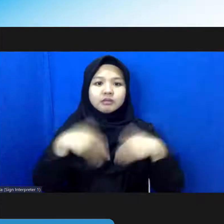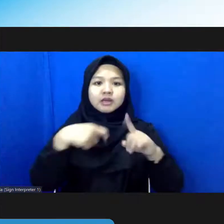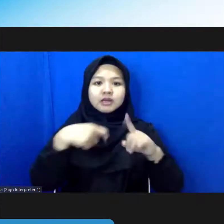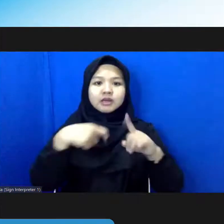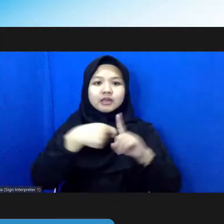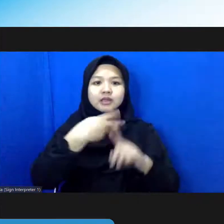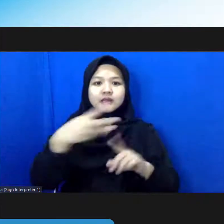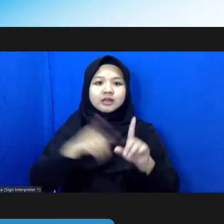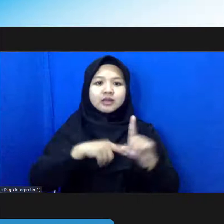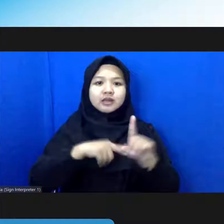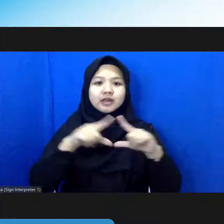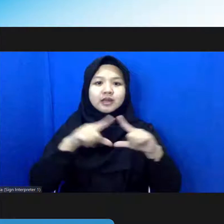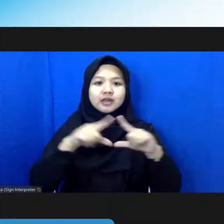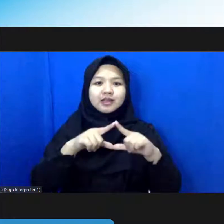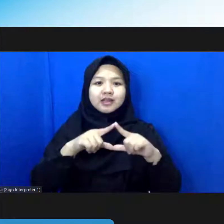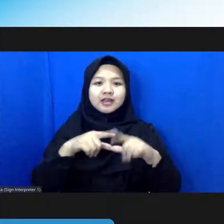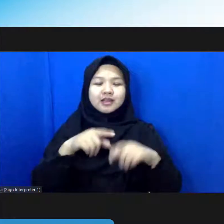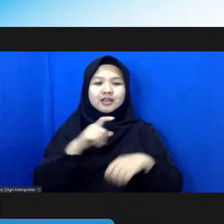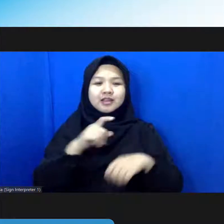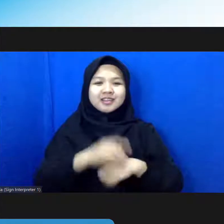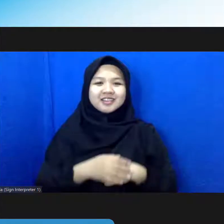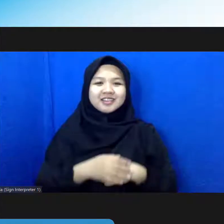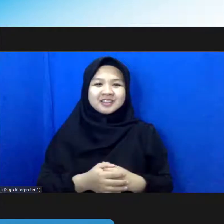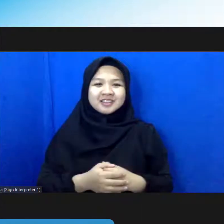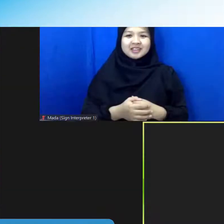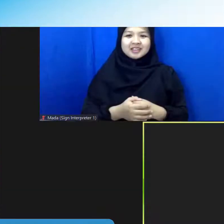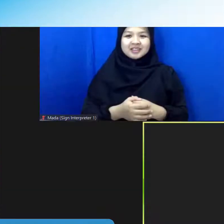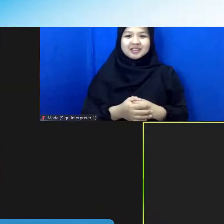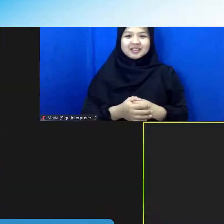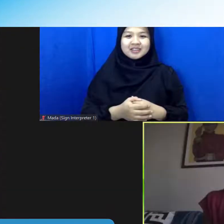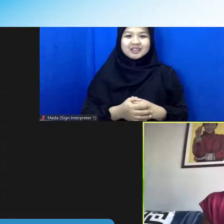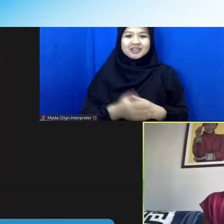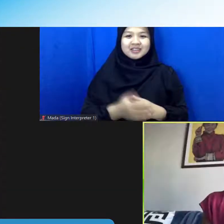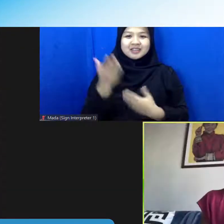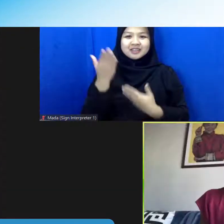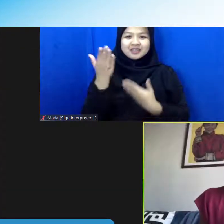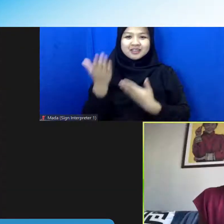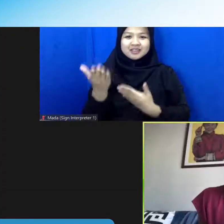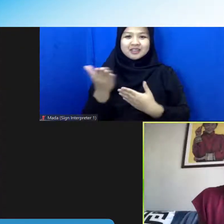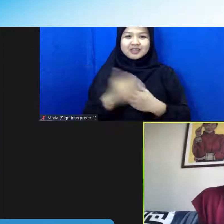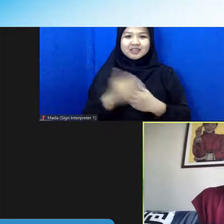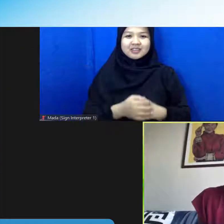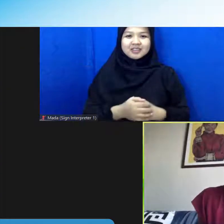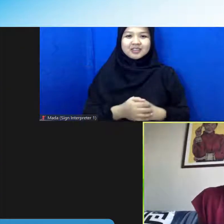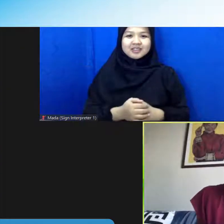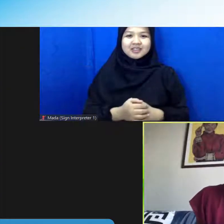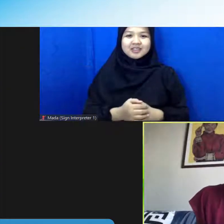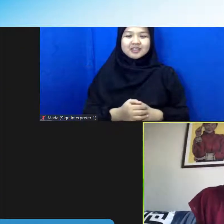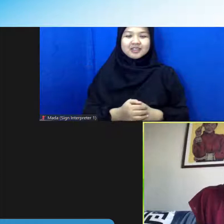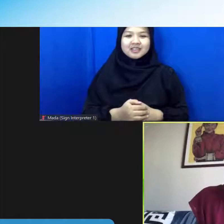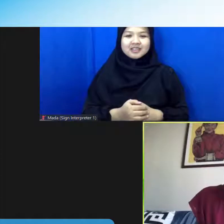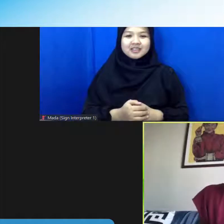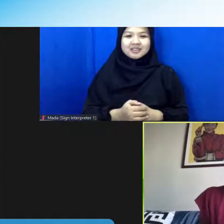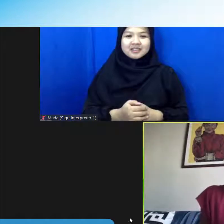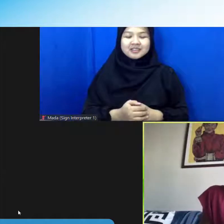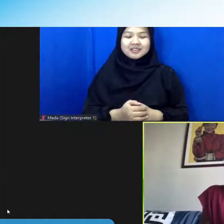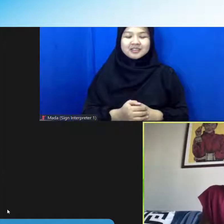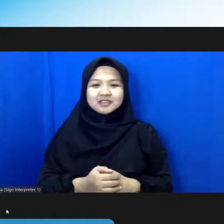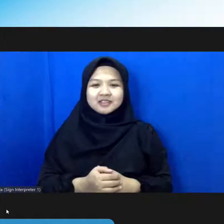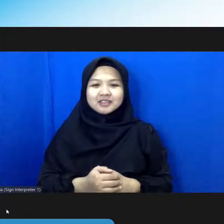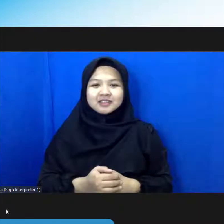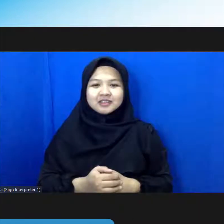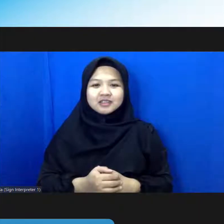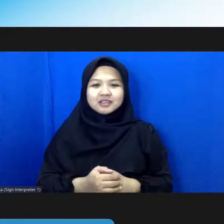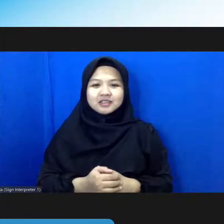time for me to introduce Kia. So Kia, I'll keep it short. People can be sick of my voice. But again, just a